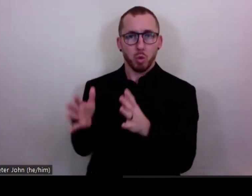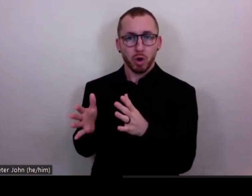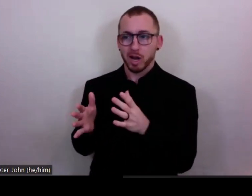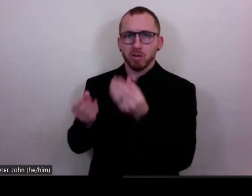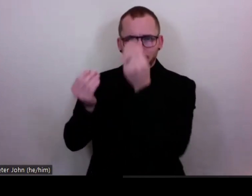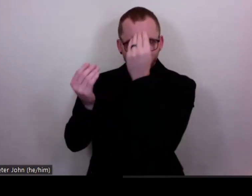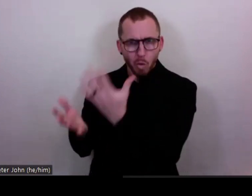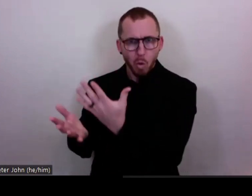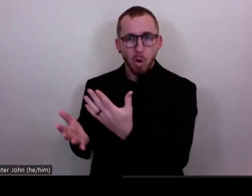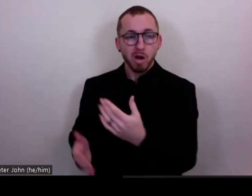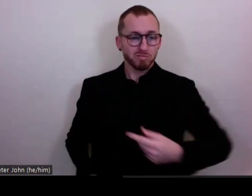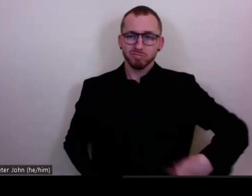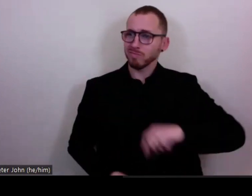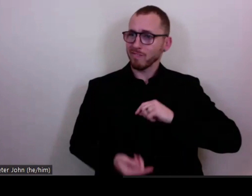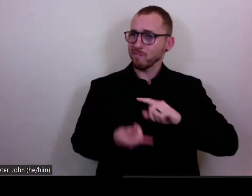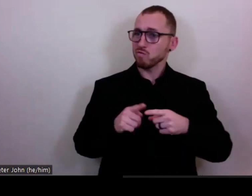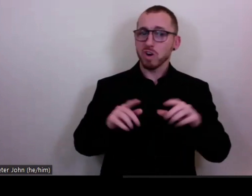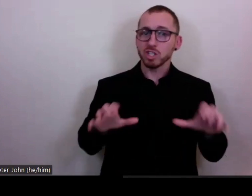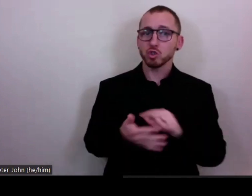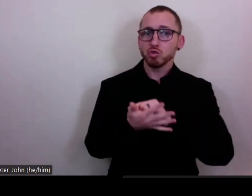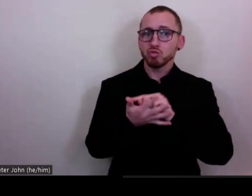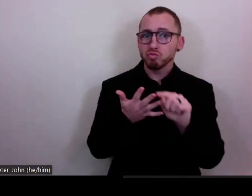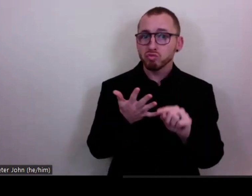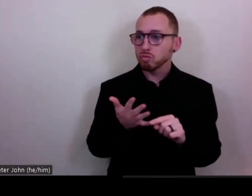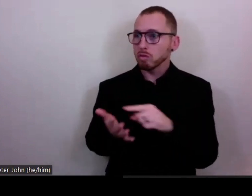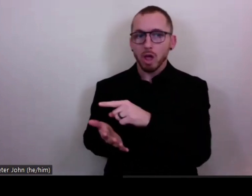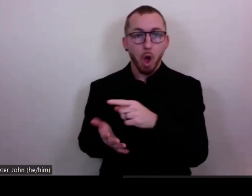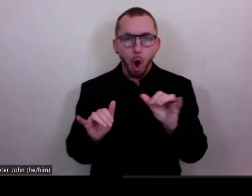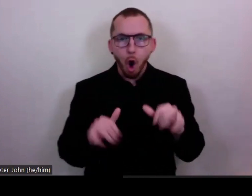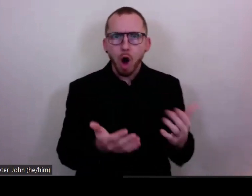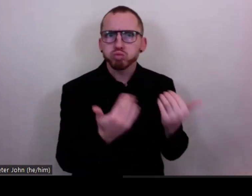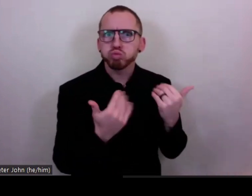surprised at what sometimes a little